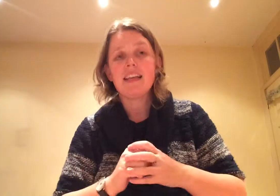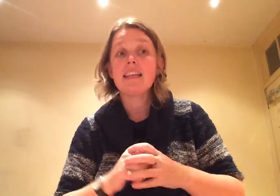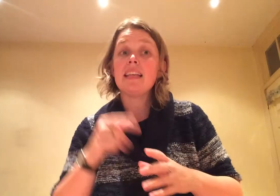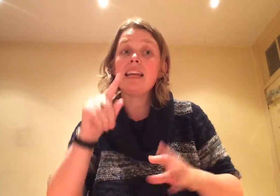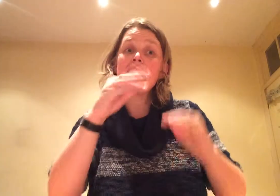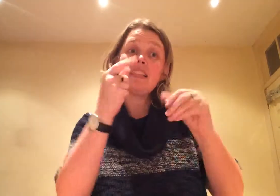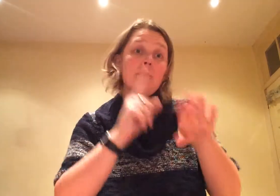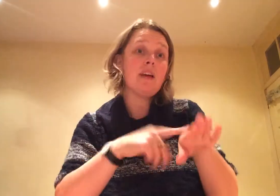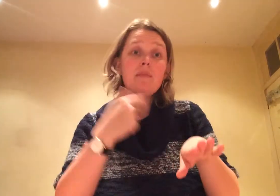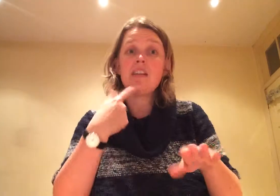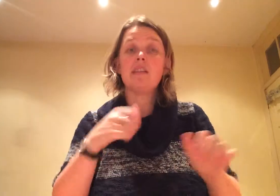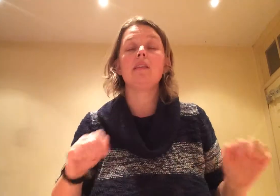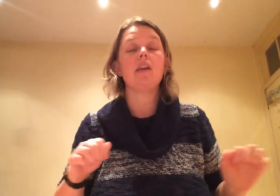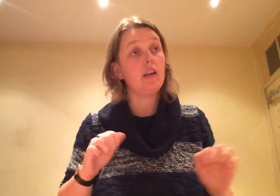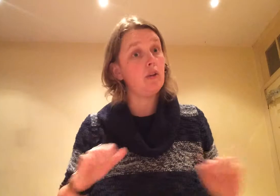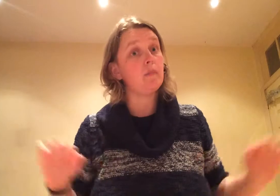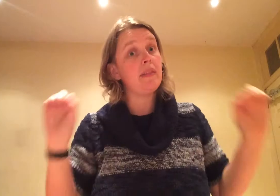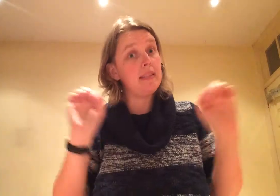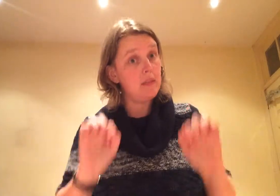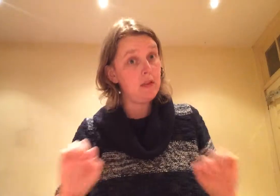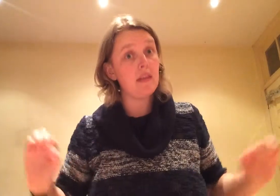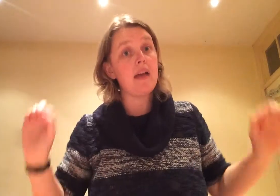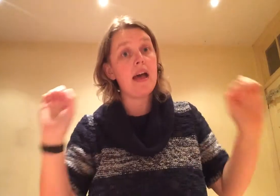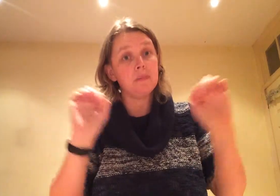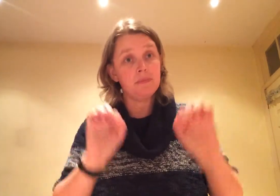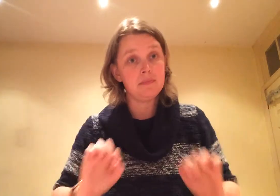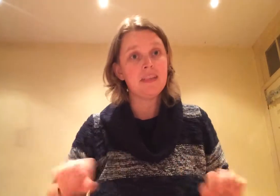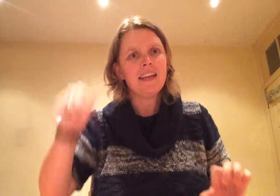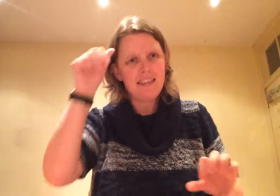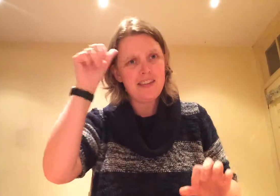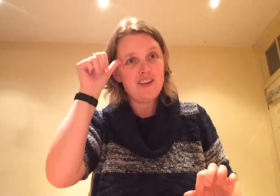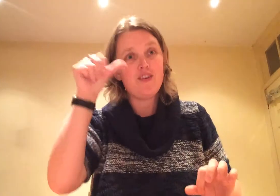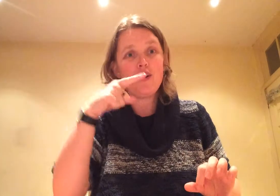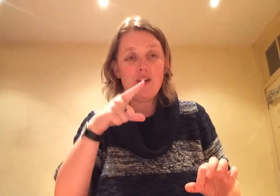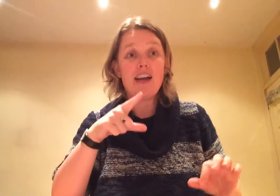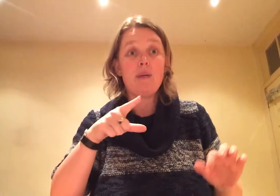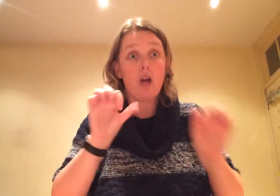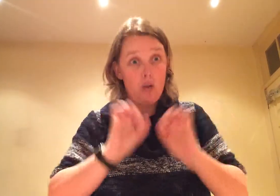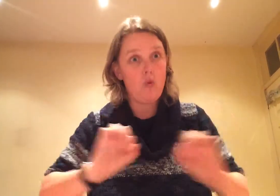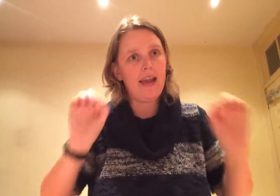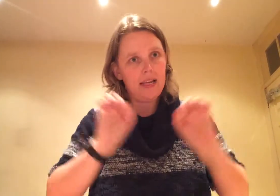and sometimes I just stand there and go, when they see me doing that, then they know I'm waiting,